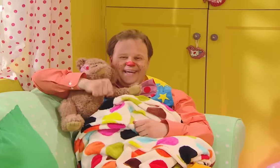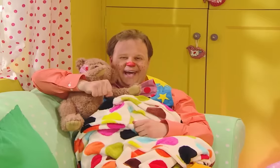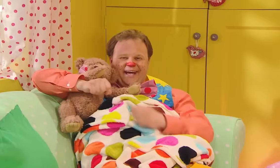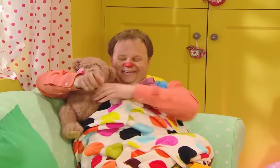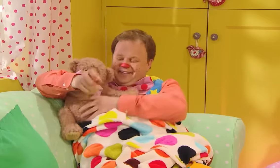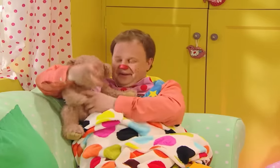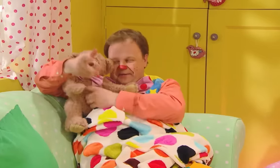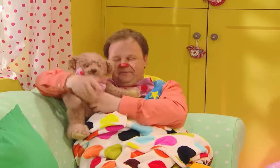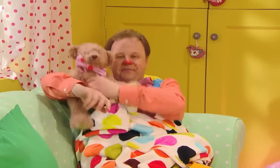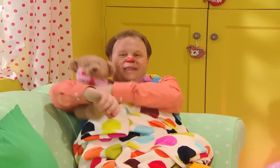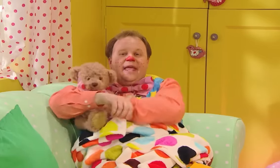Yes.